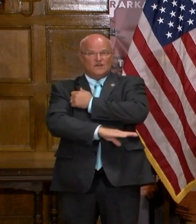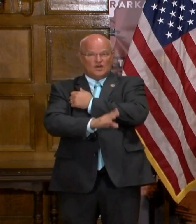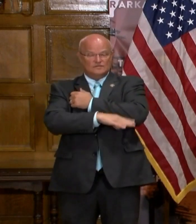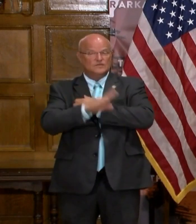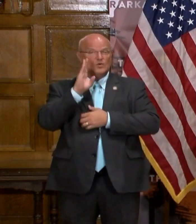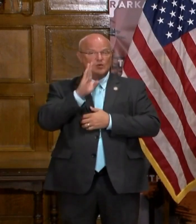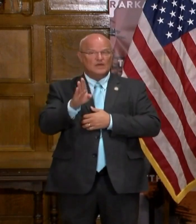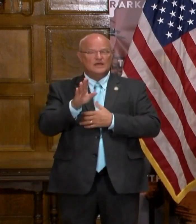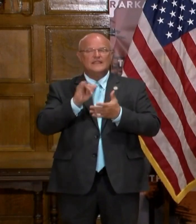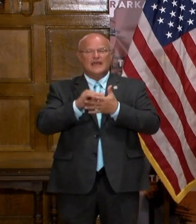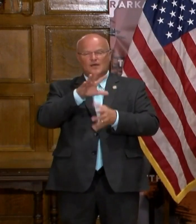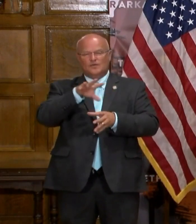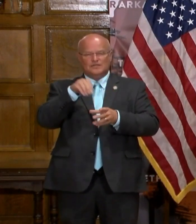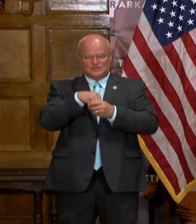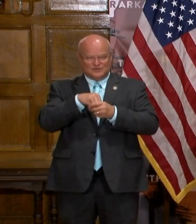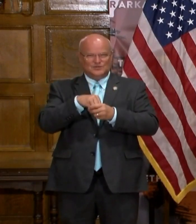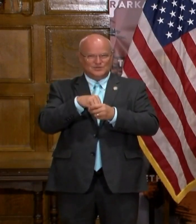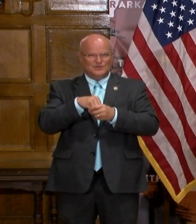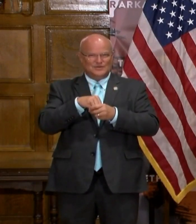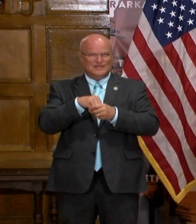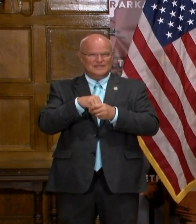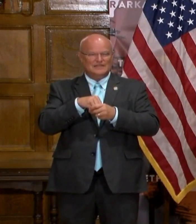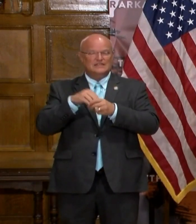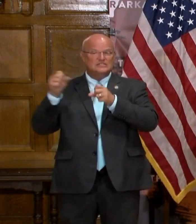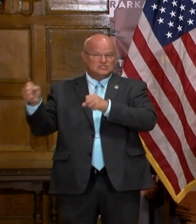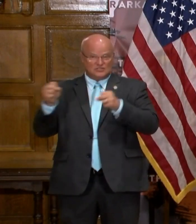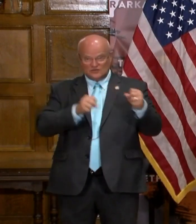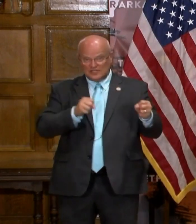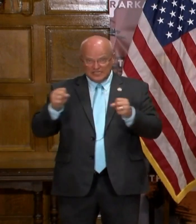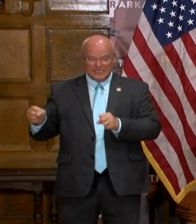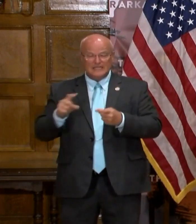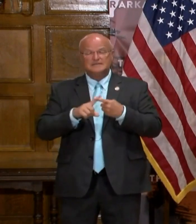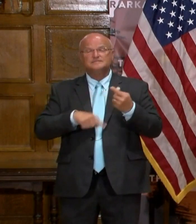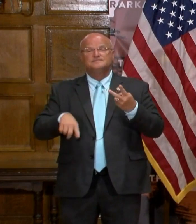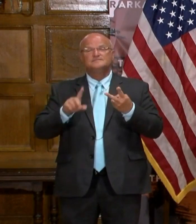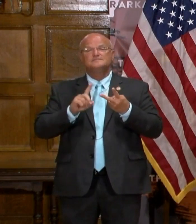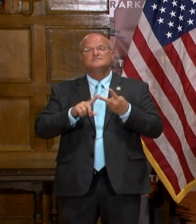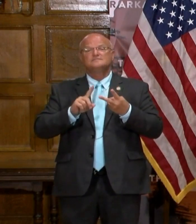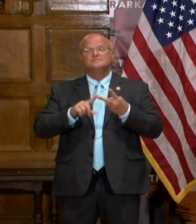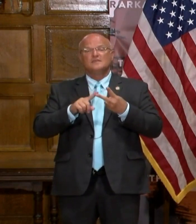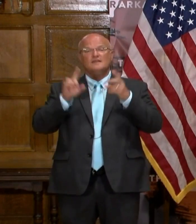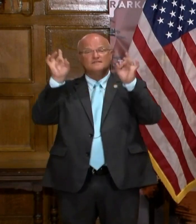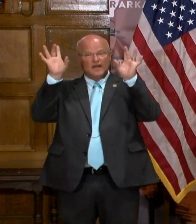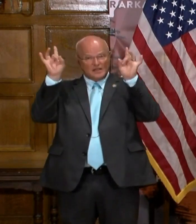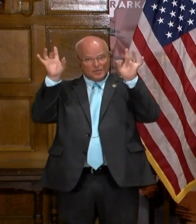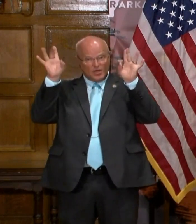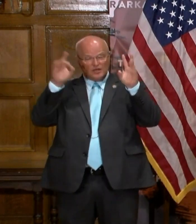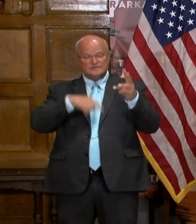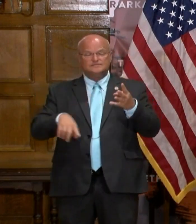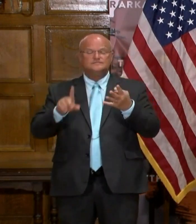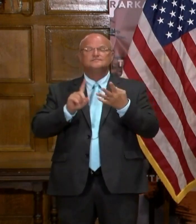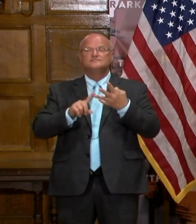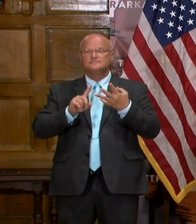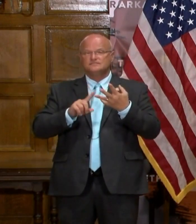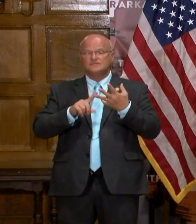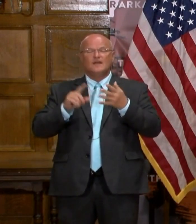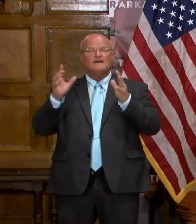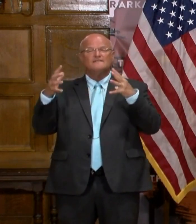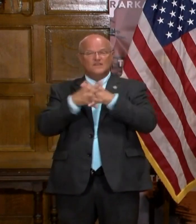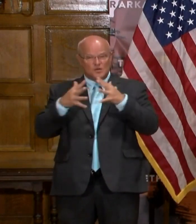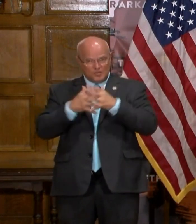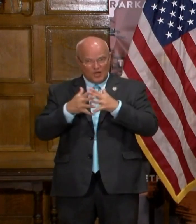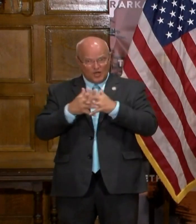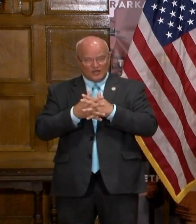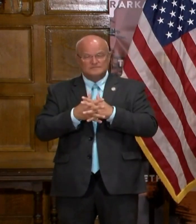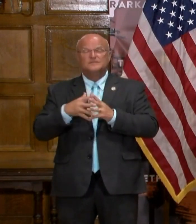fall. And that will include, of course, cheerleading. It will include volleyball as well as